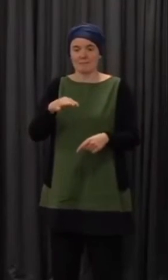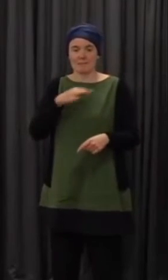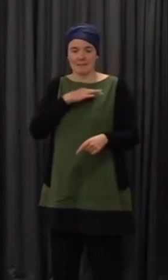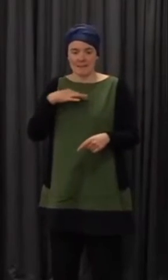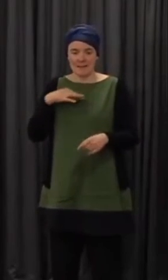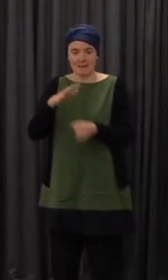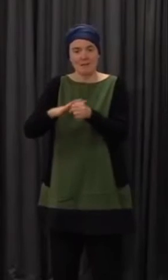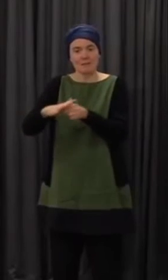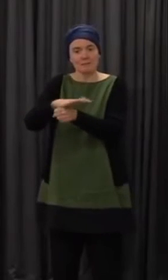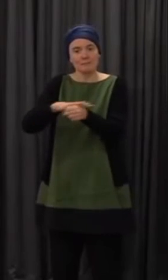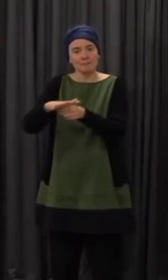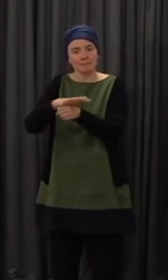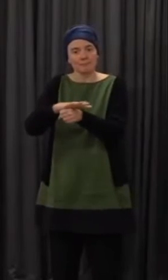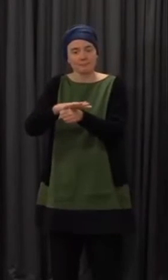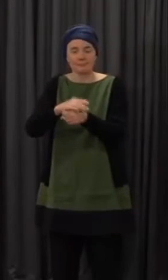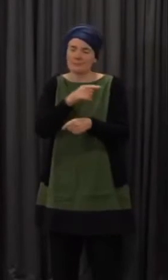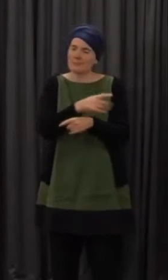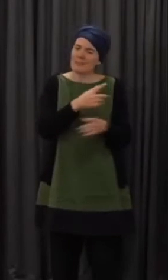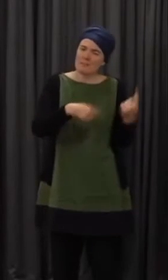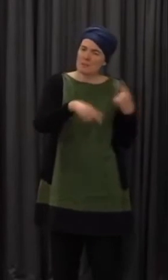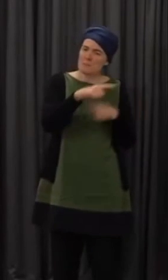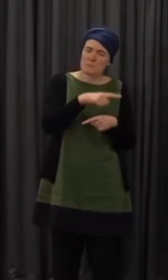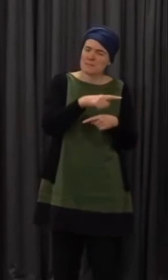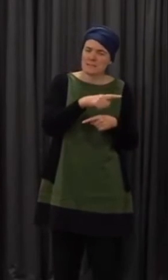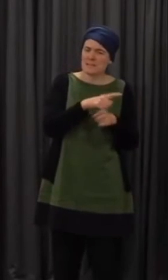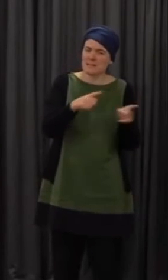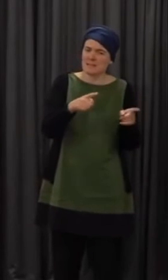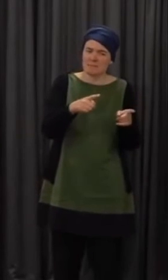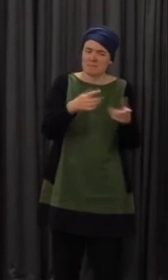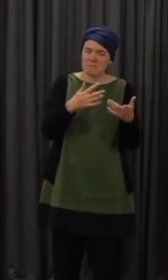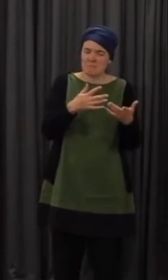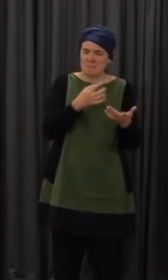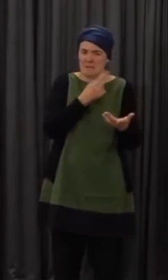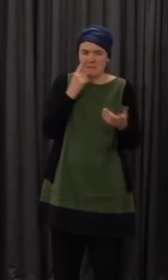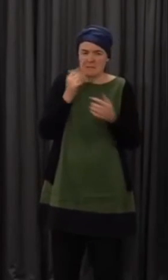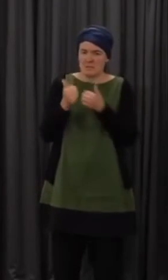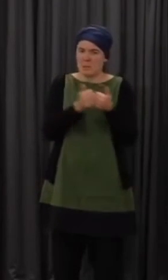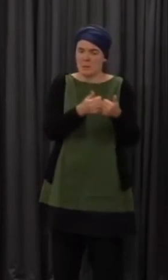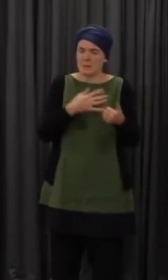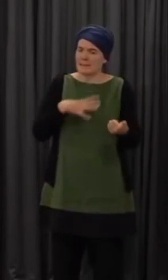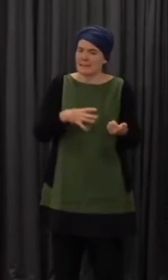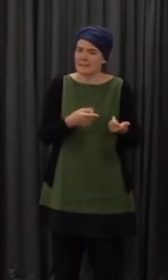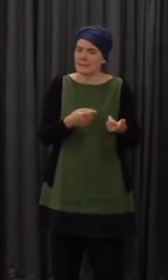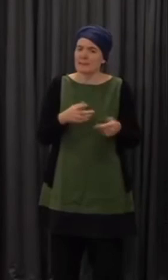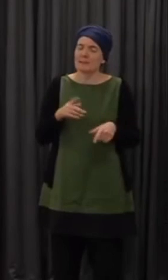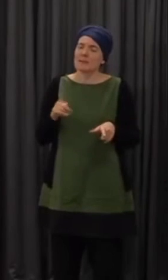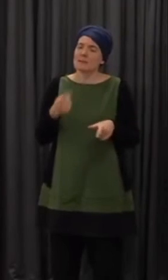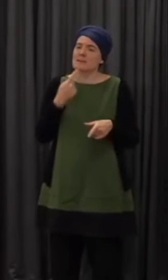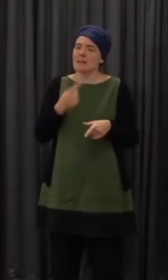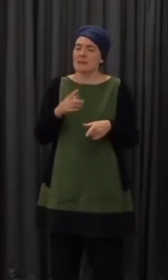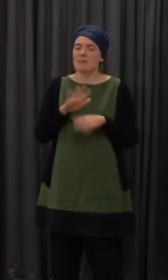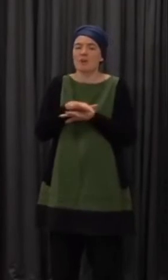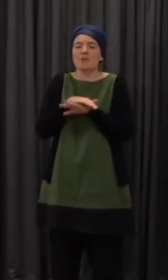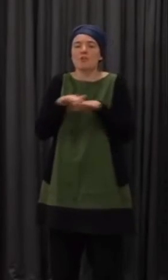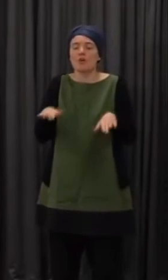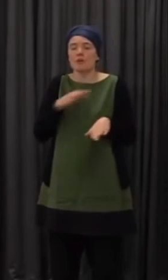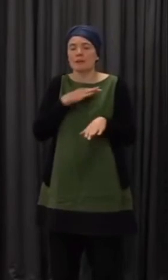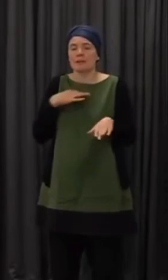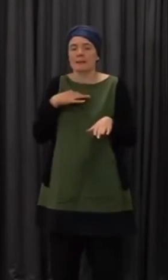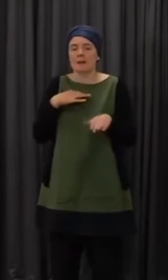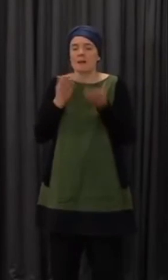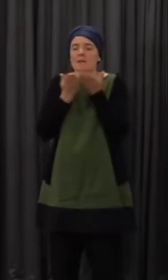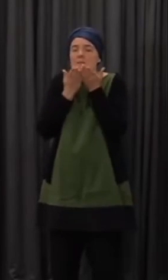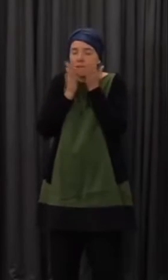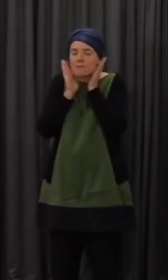which there isn't evidence for use in the community. What we are talking about are non-clinical face coverings. That's